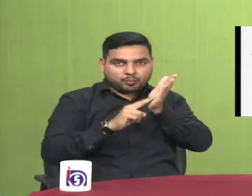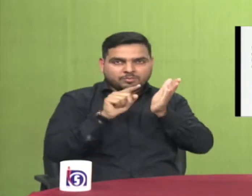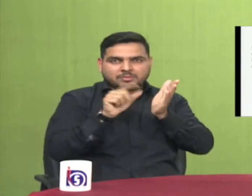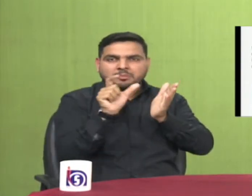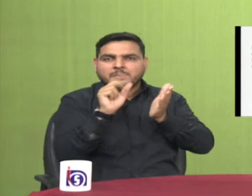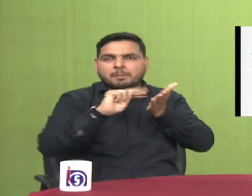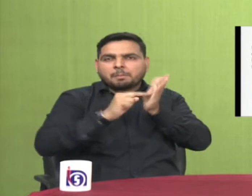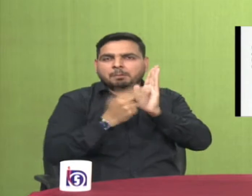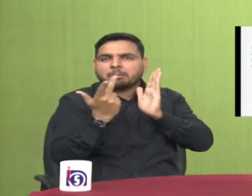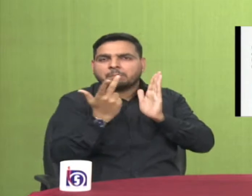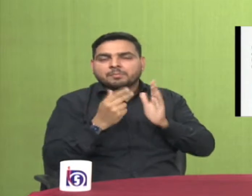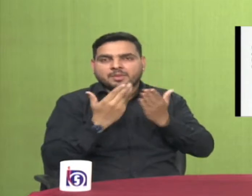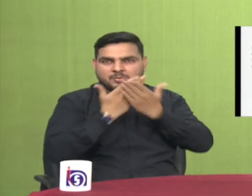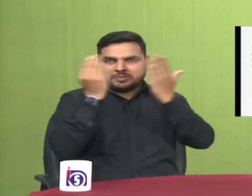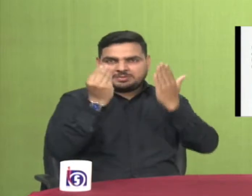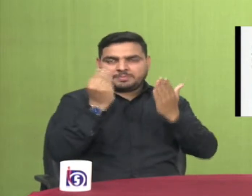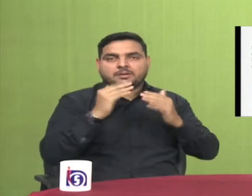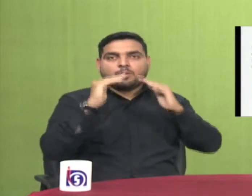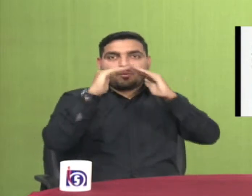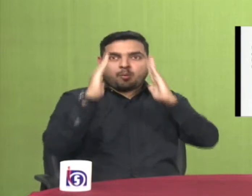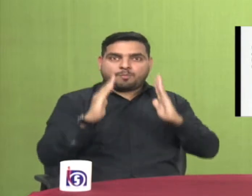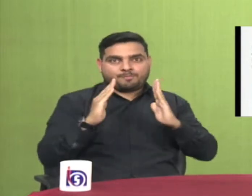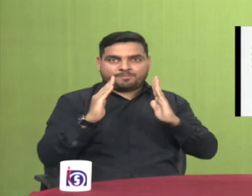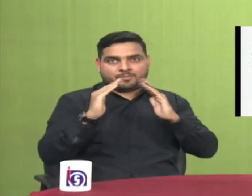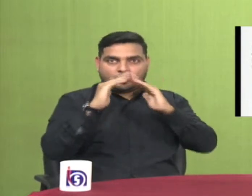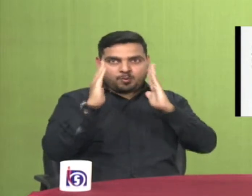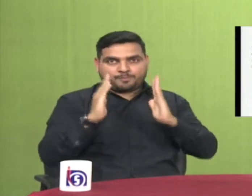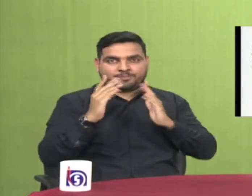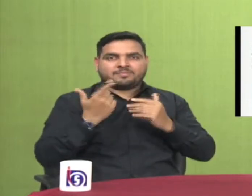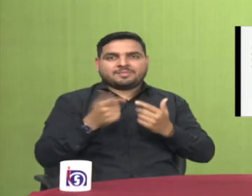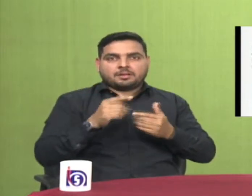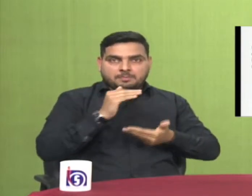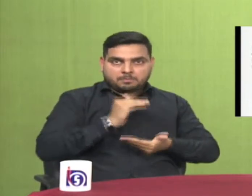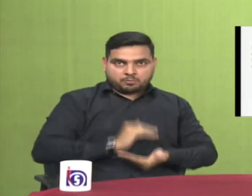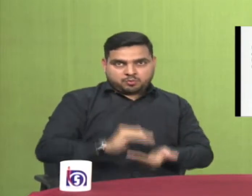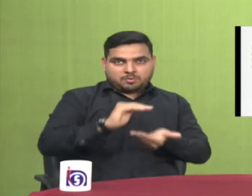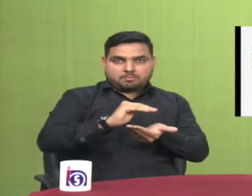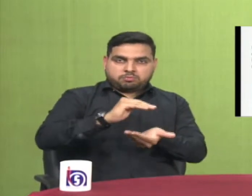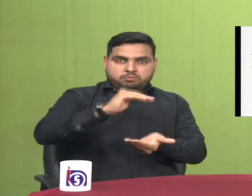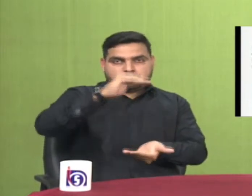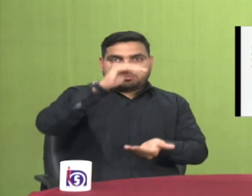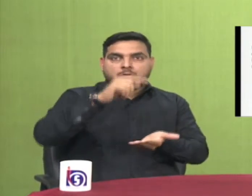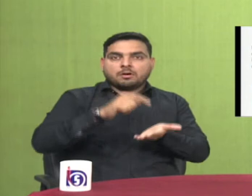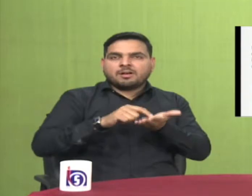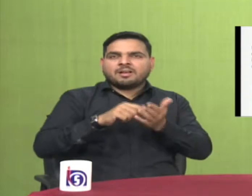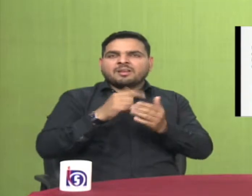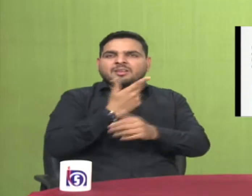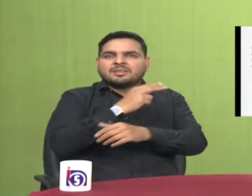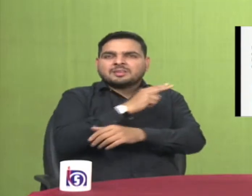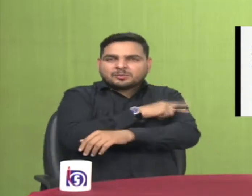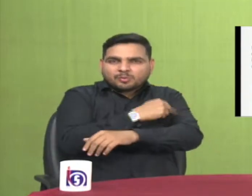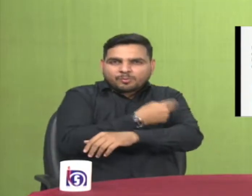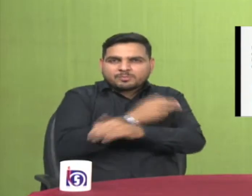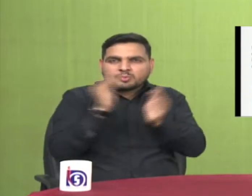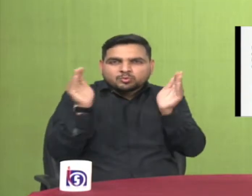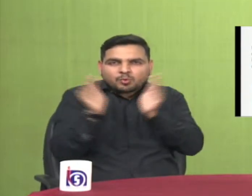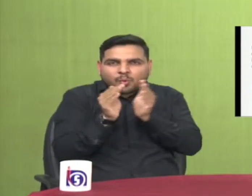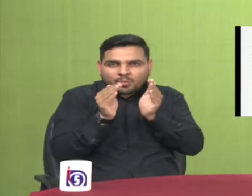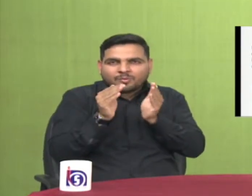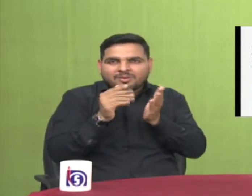for the child's body. Right from the birth, all children should be